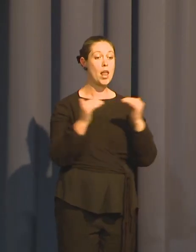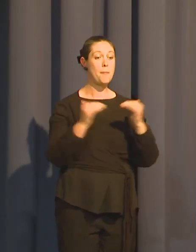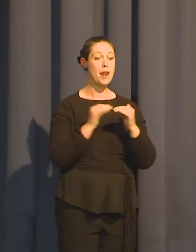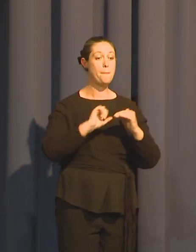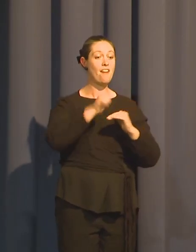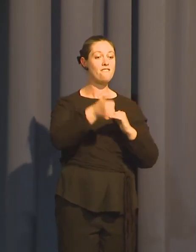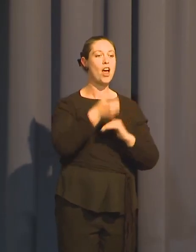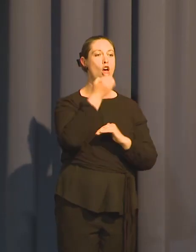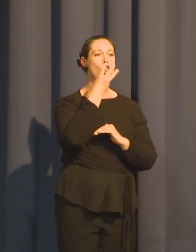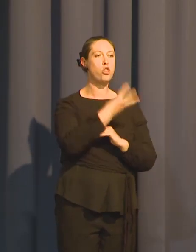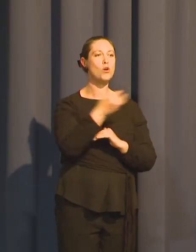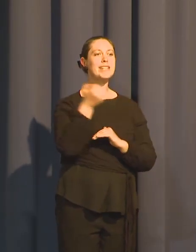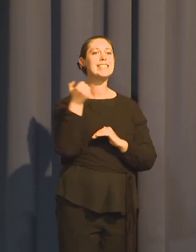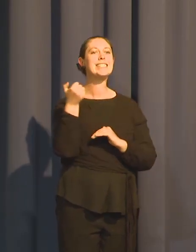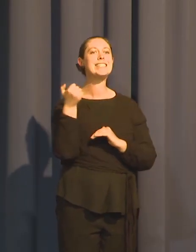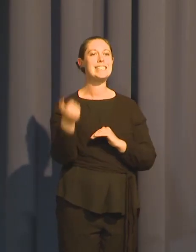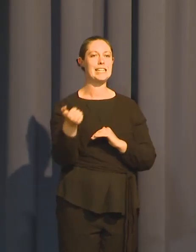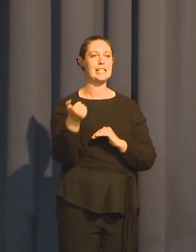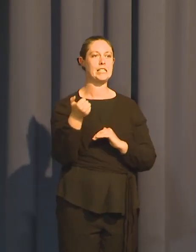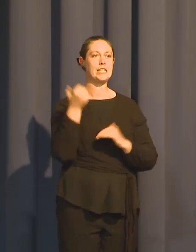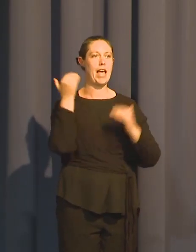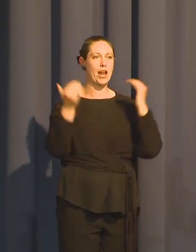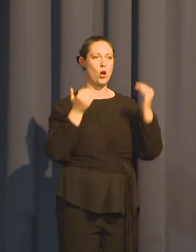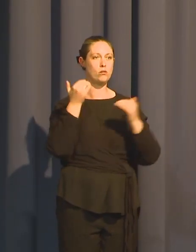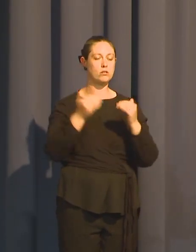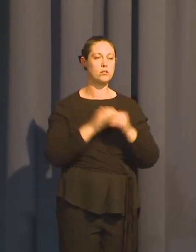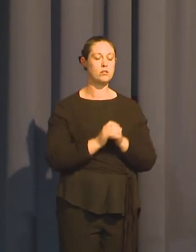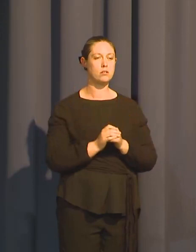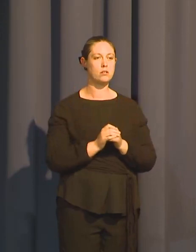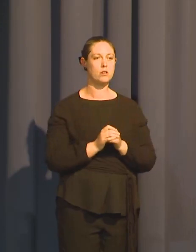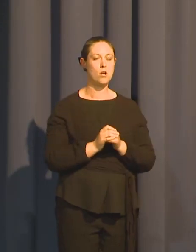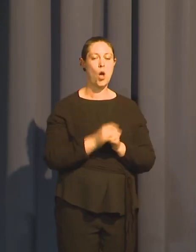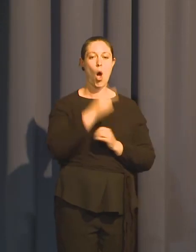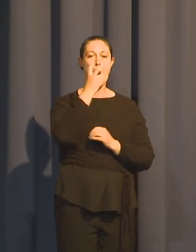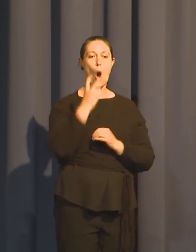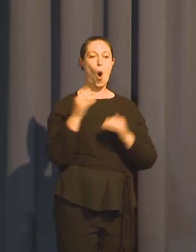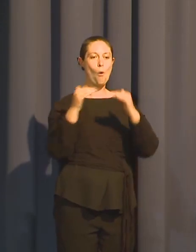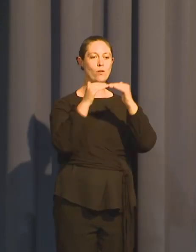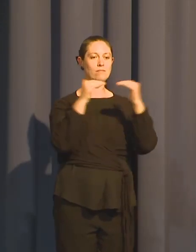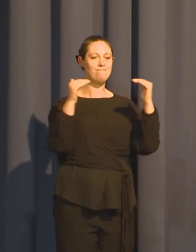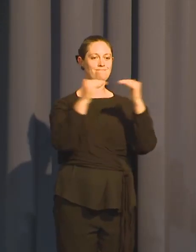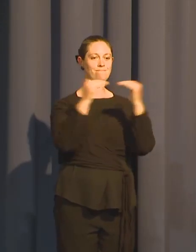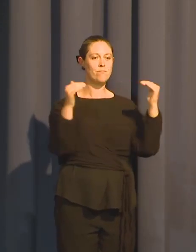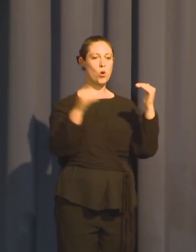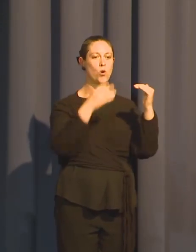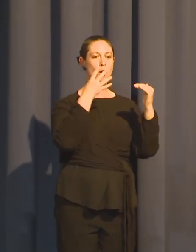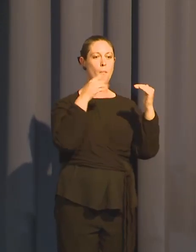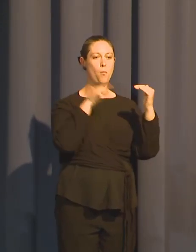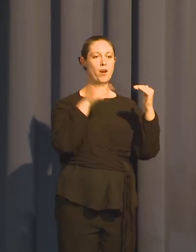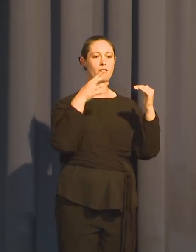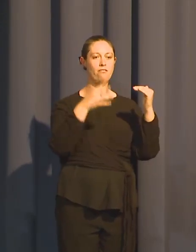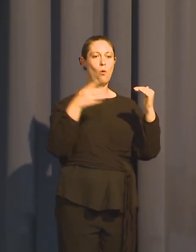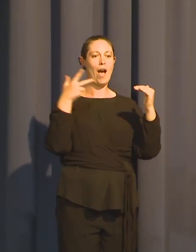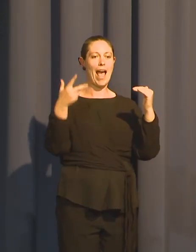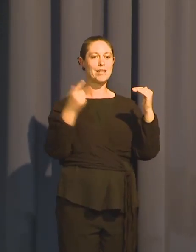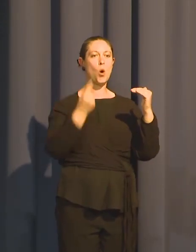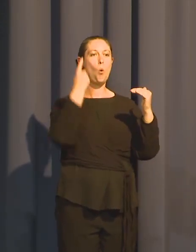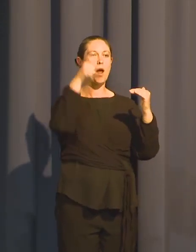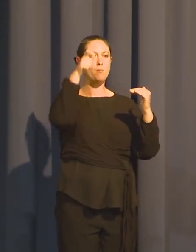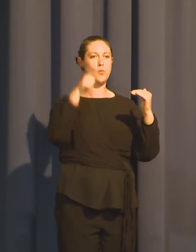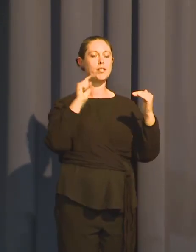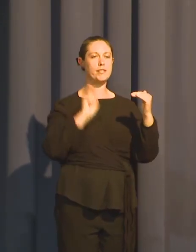threshold, one that was above the 0.48, so the previous threshold, almost previous